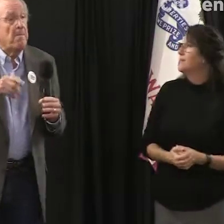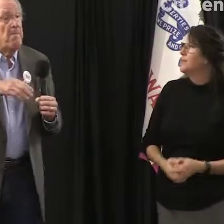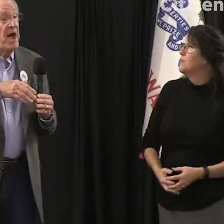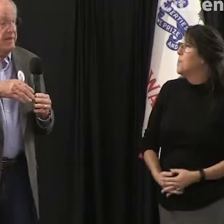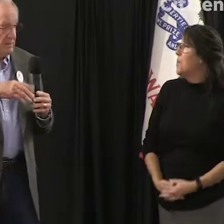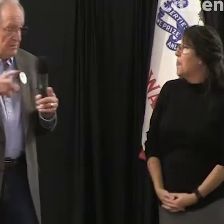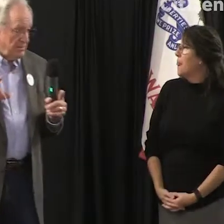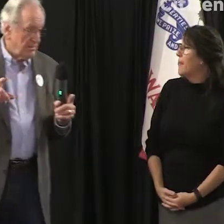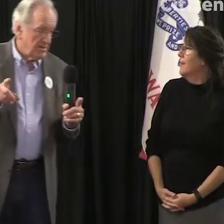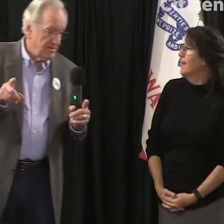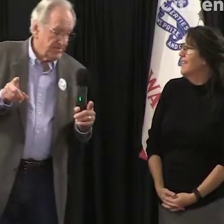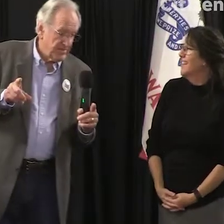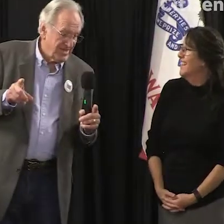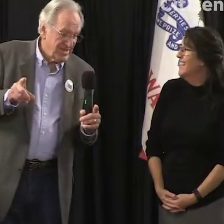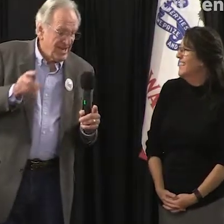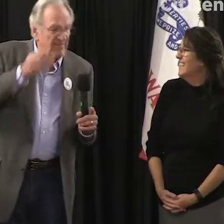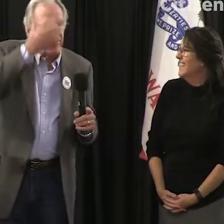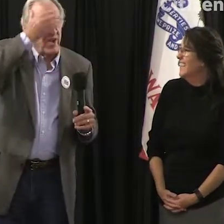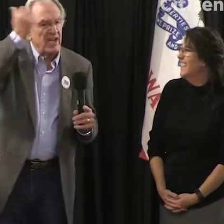but